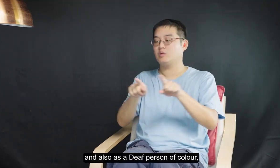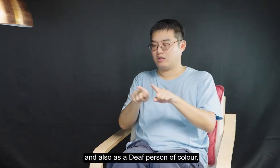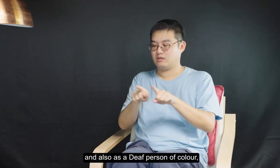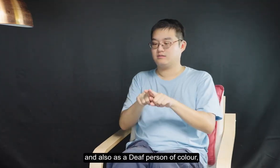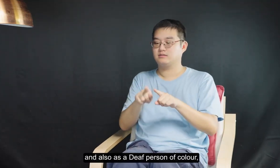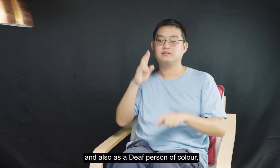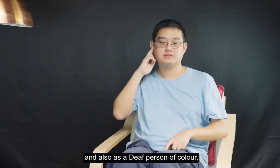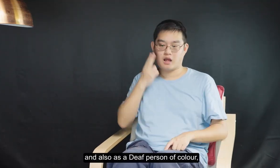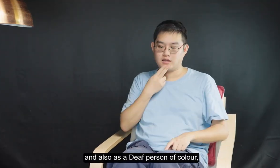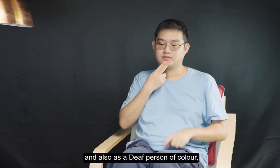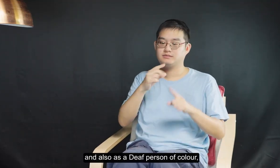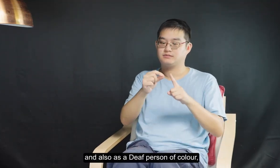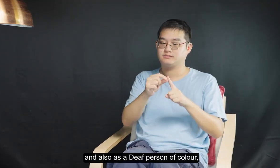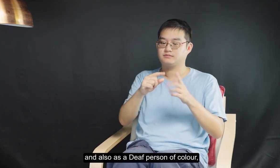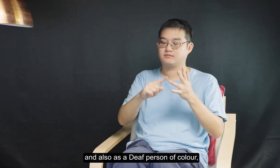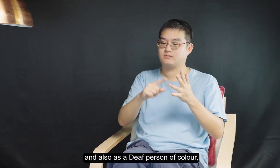and also as a deaf person of colour,